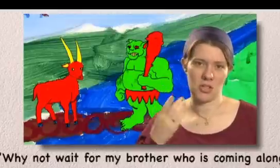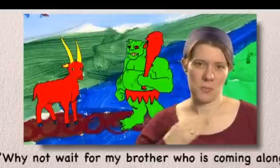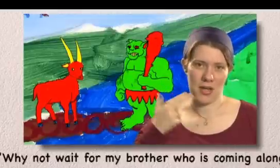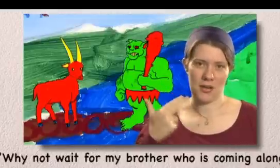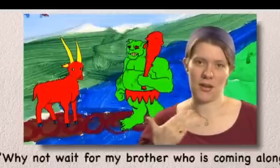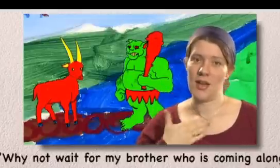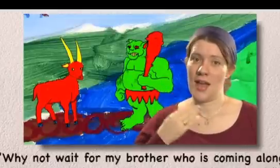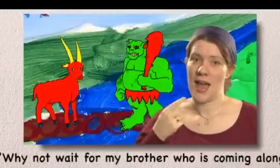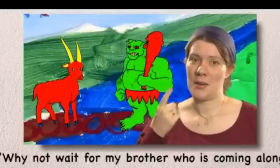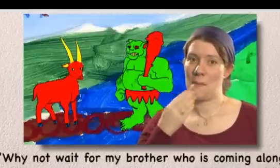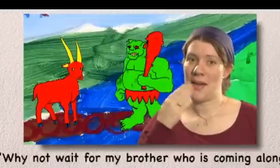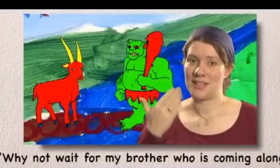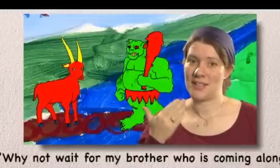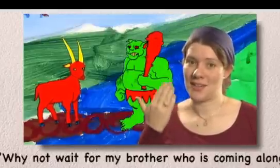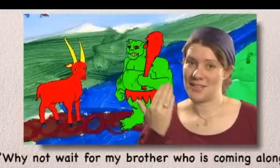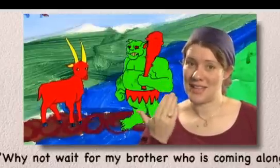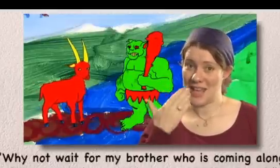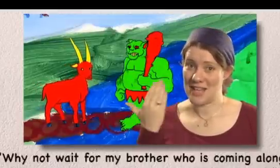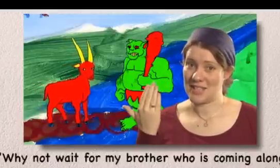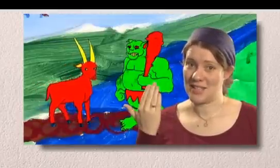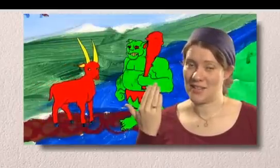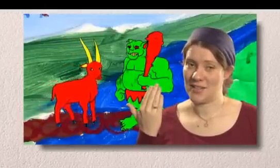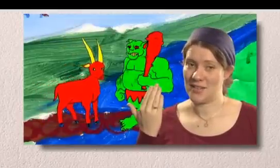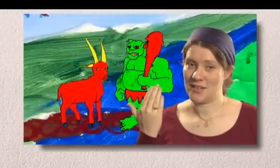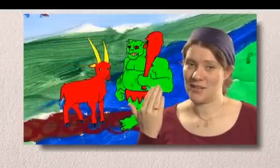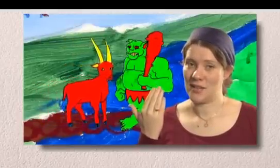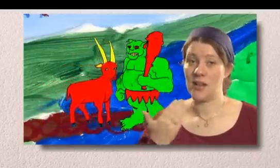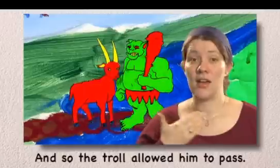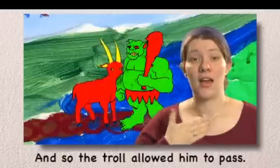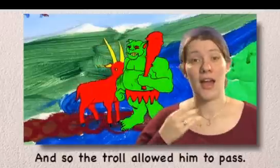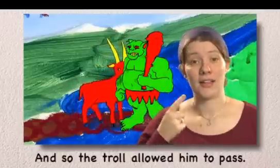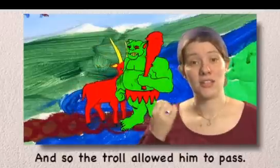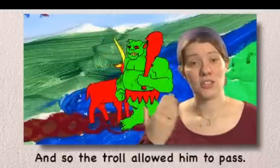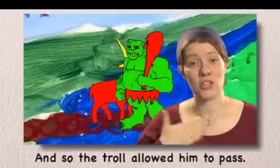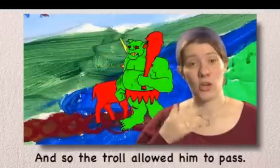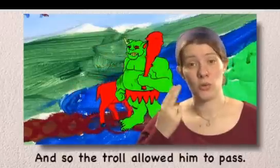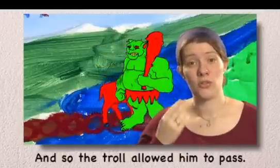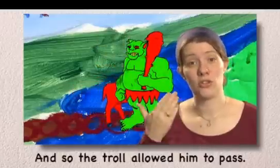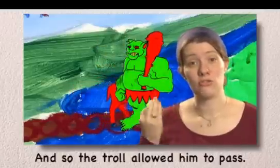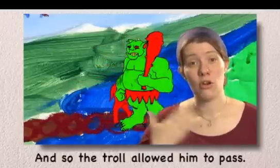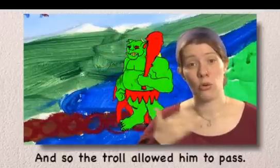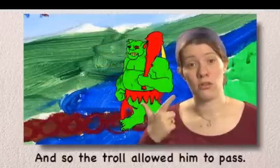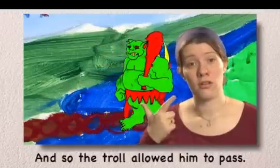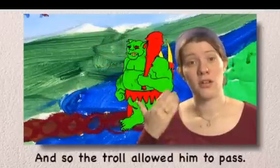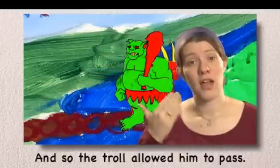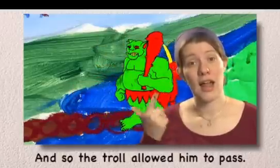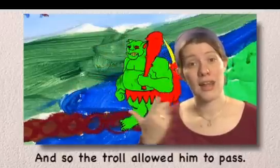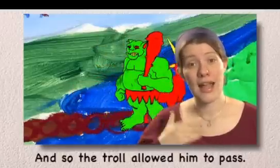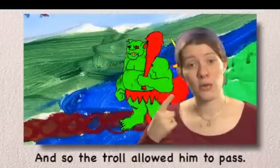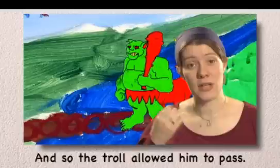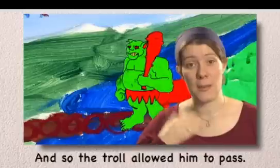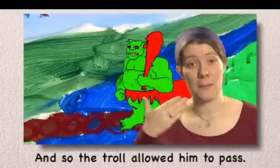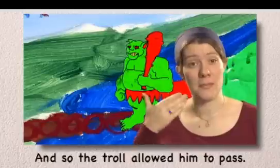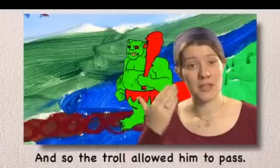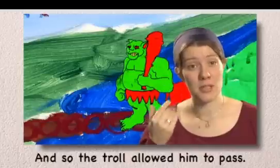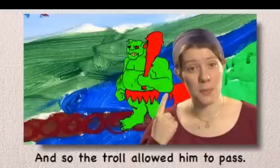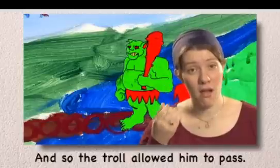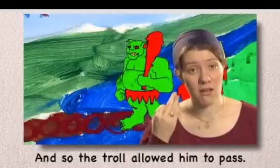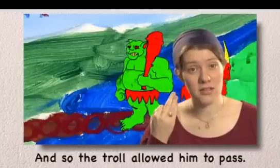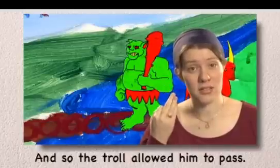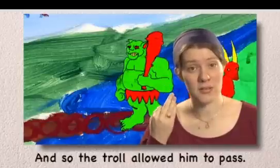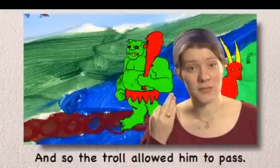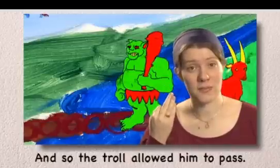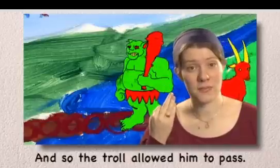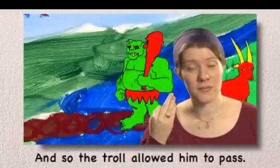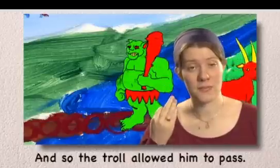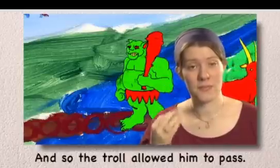much bigger and better to eat. And so the troll allowed him to